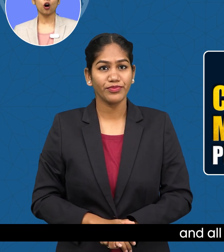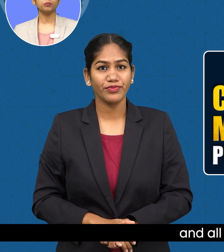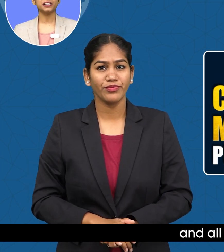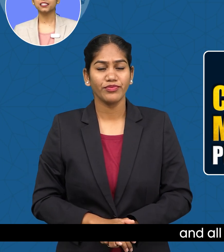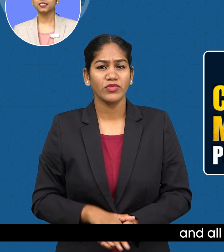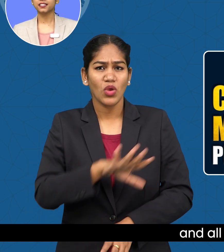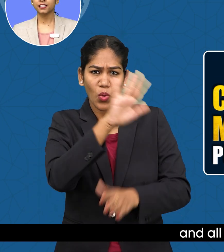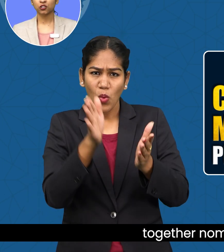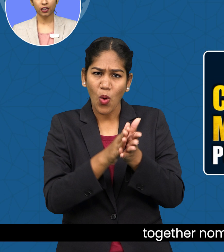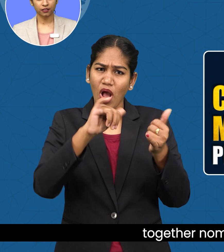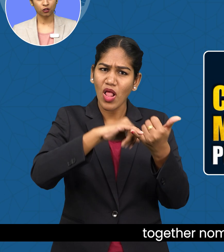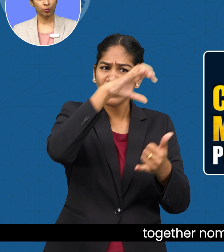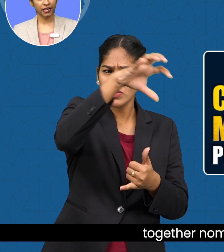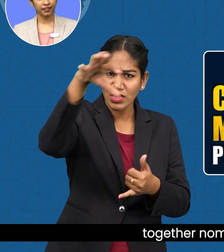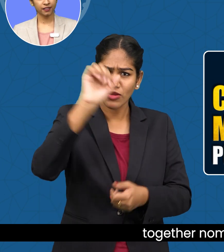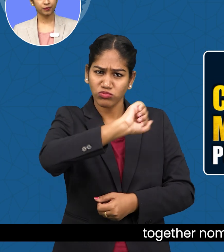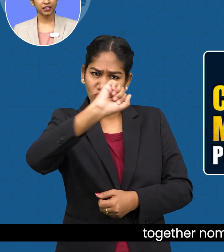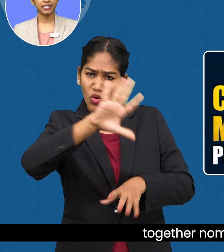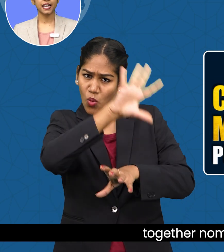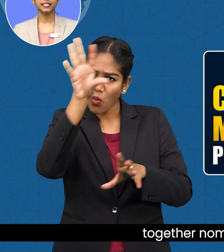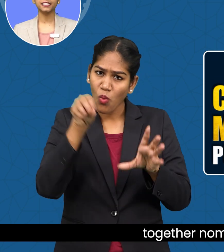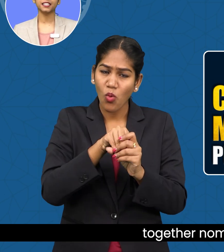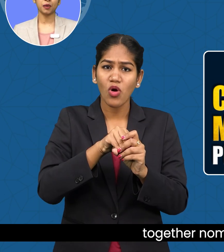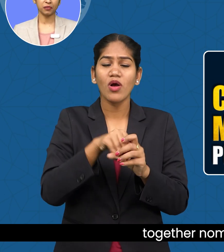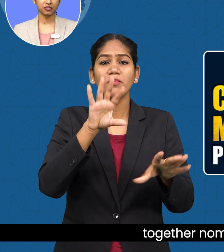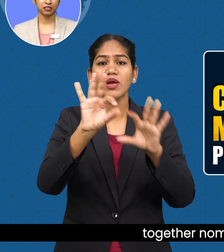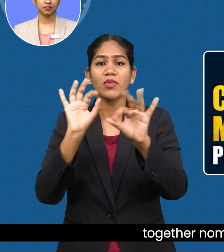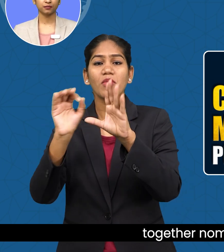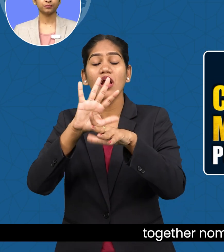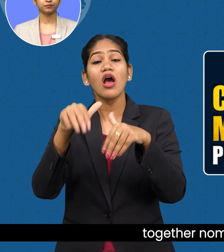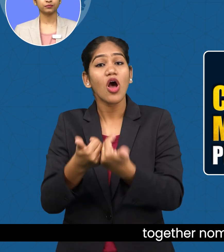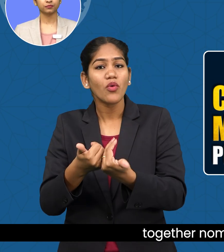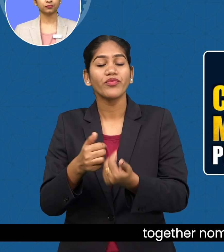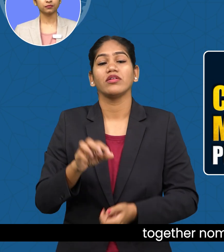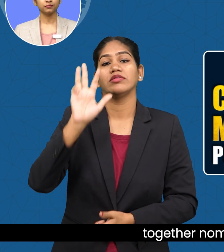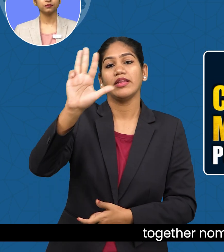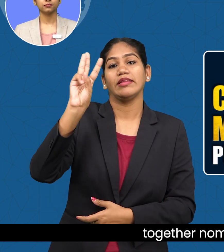and all princely states together nominated 93 members.